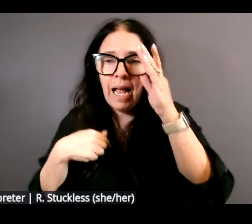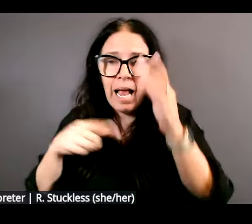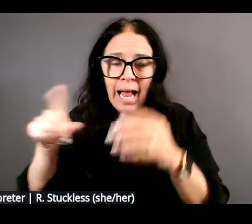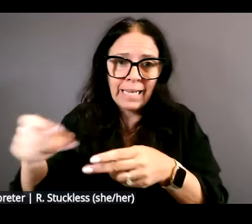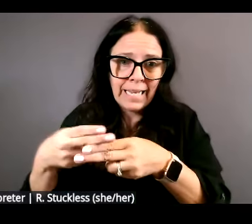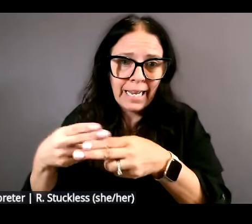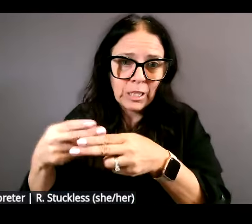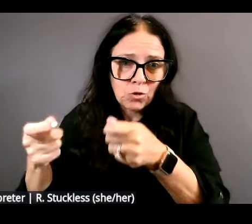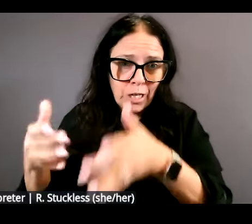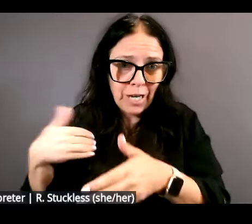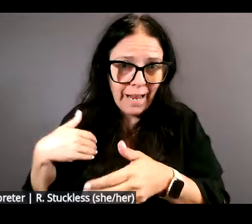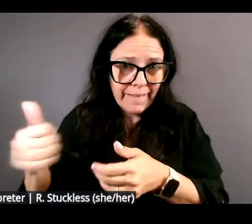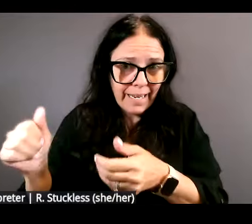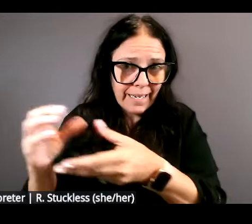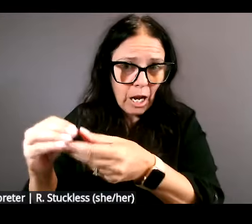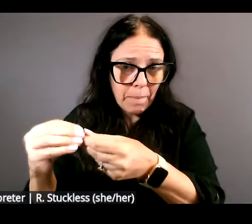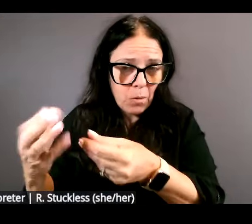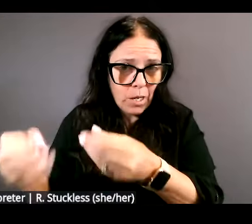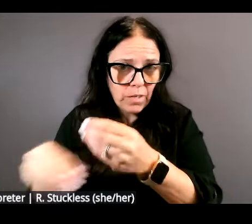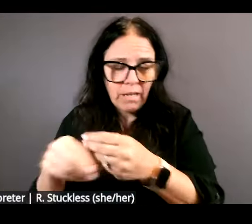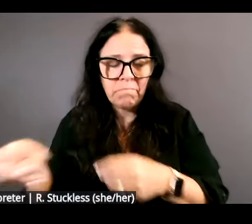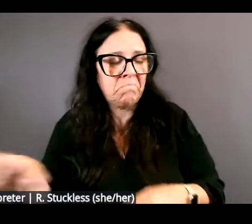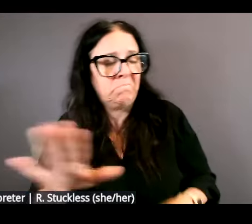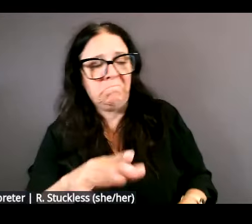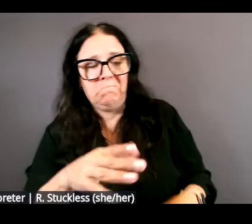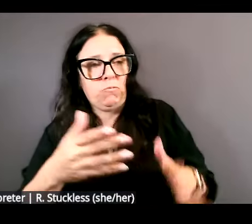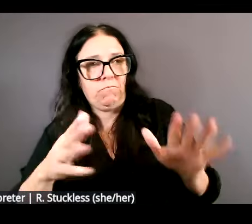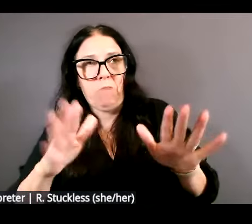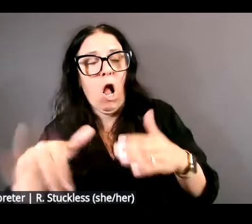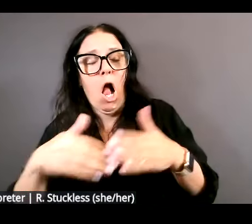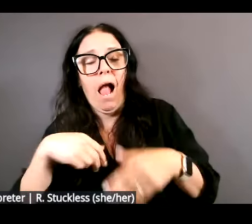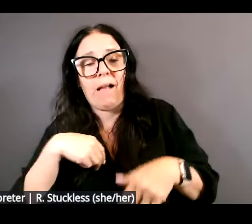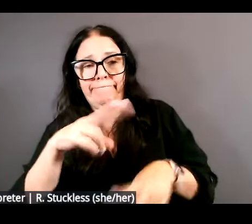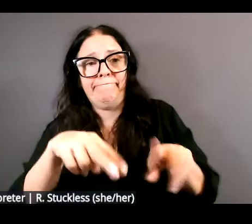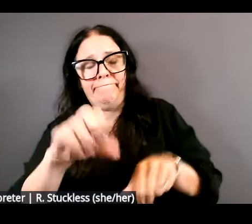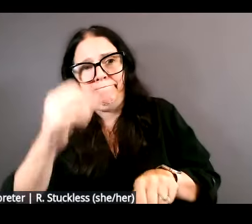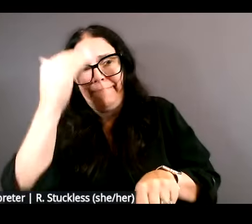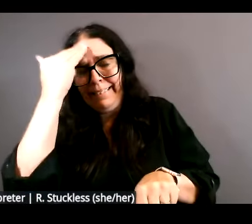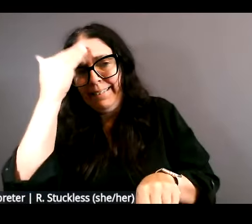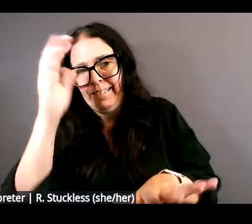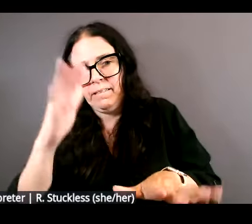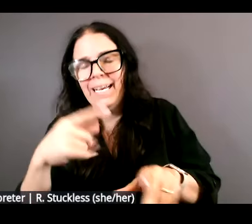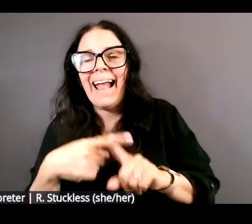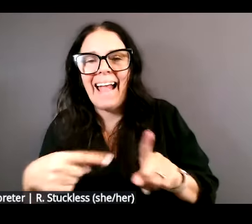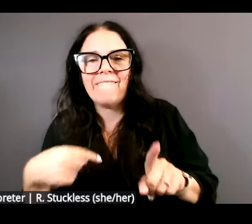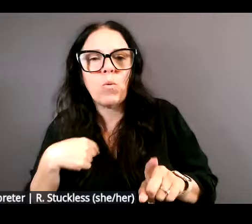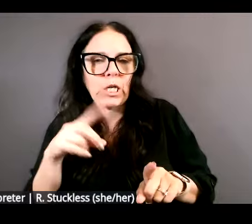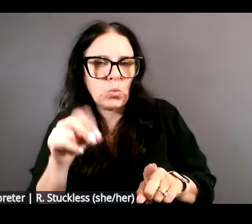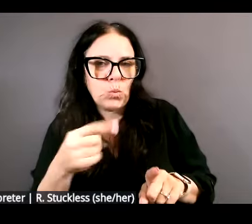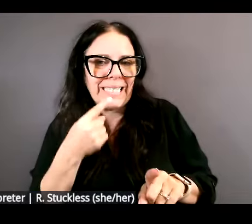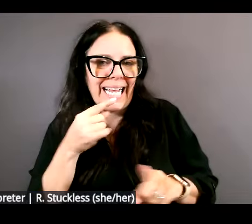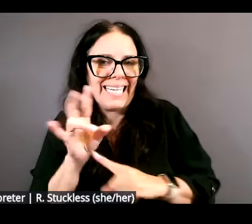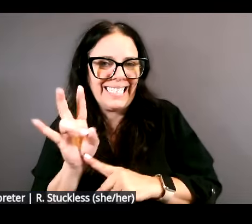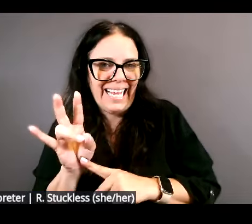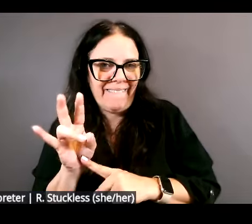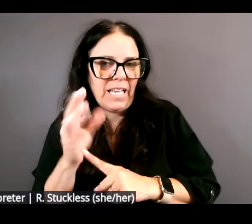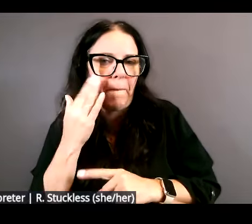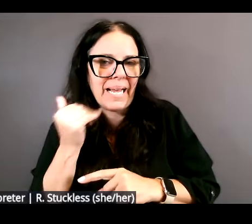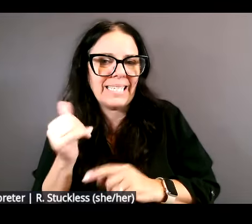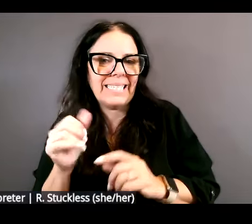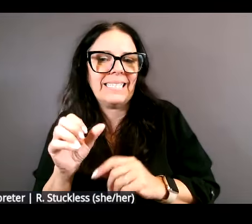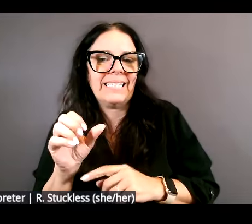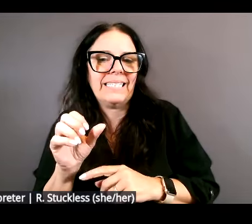to add here. I think those all make sense. As far as the half, we do say 7 because the statute says at least